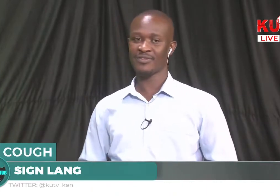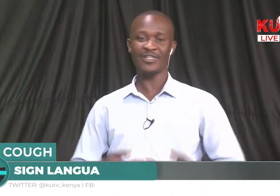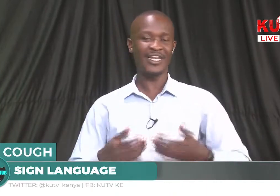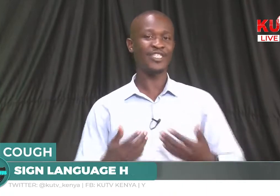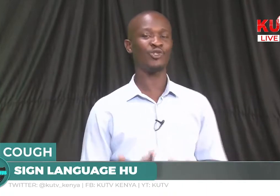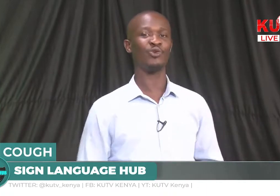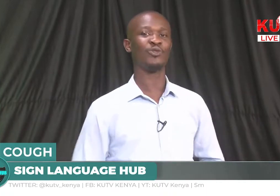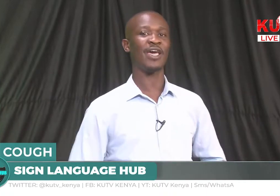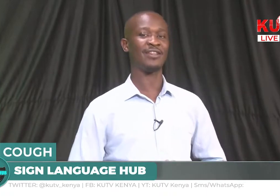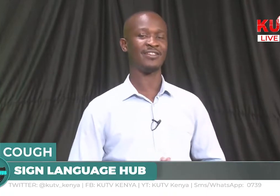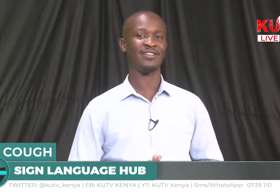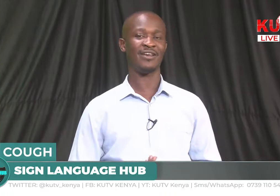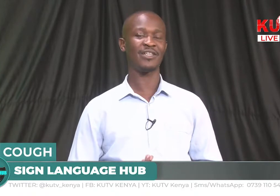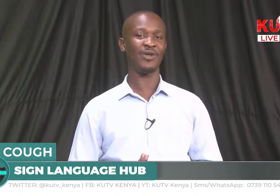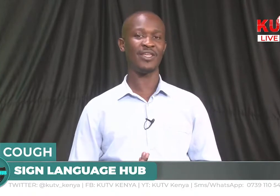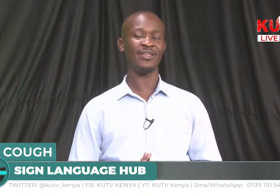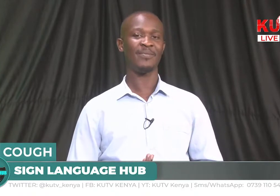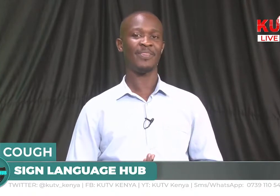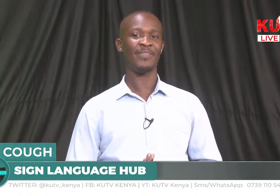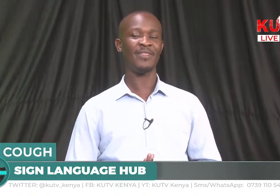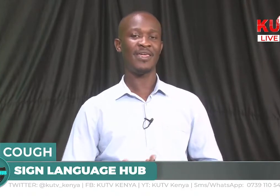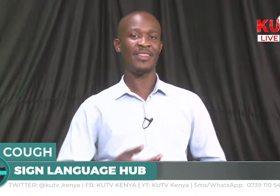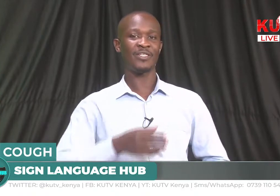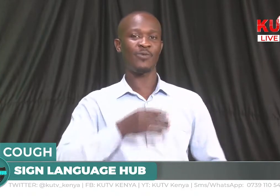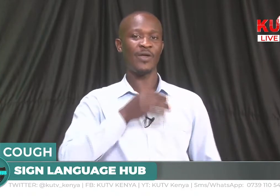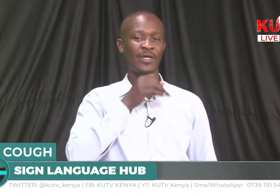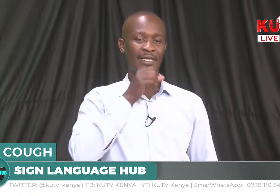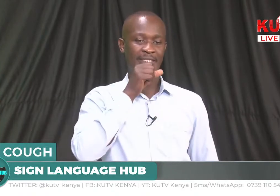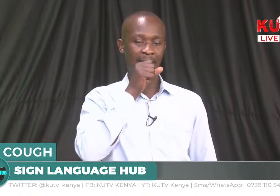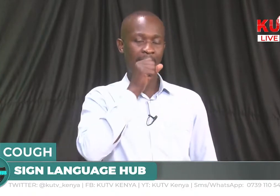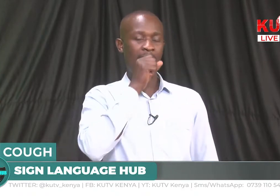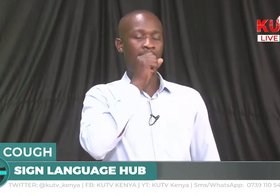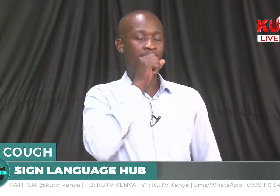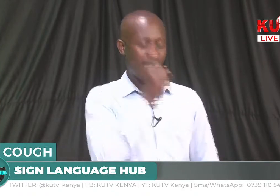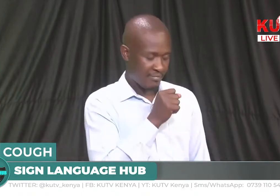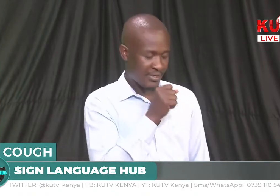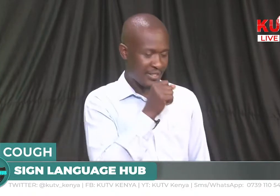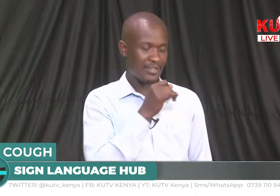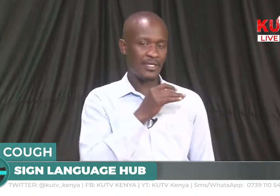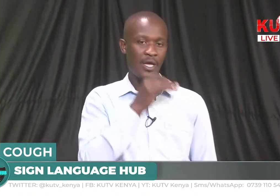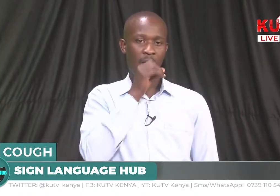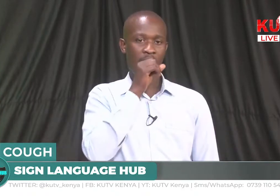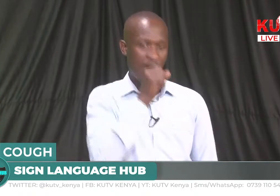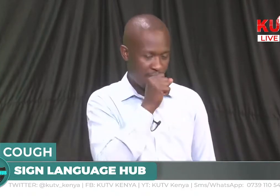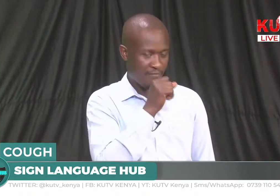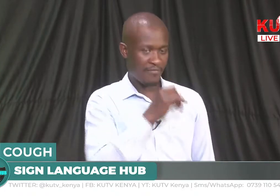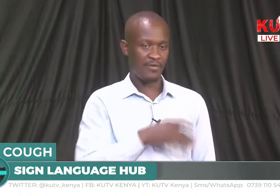has two signs, actually. There's one you can say, this is cough, all right?